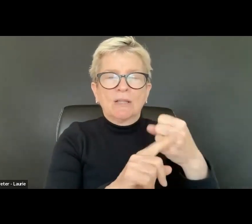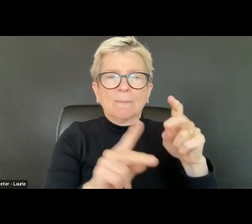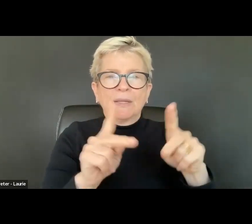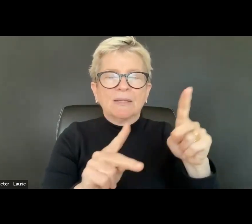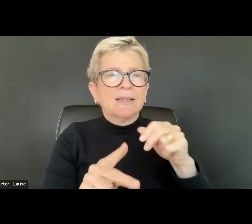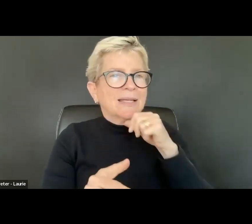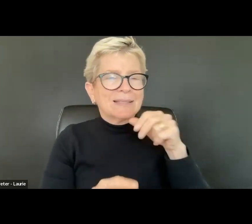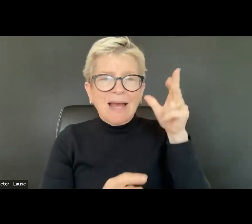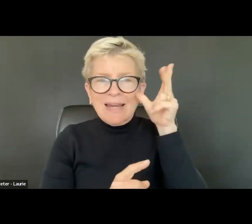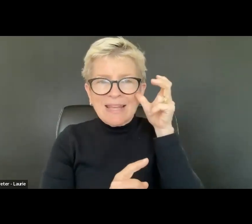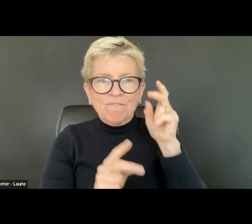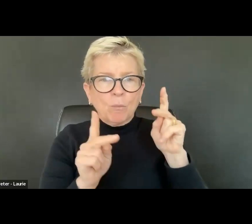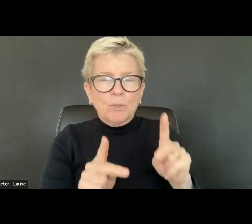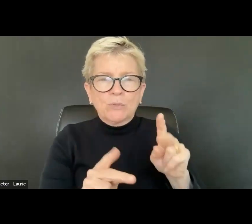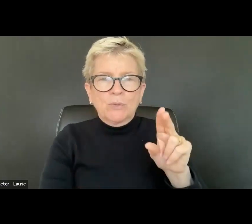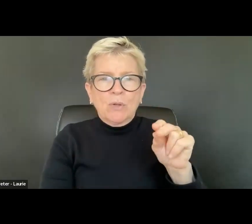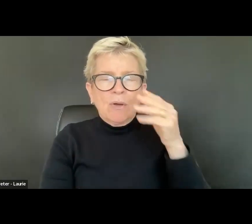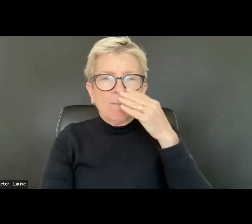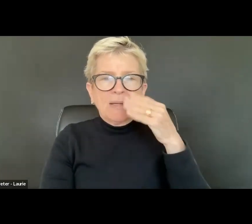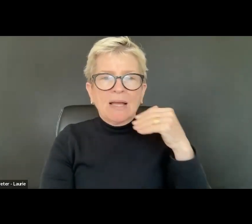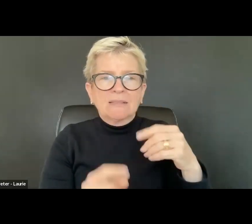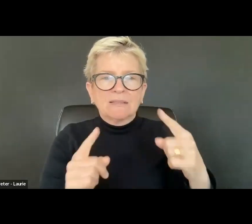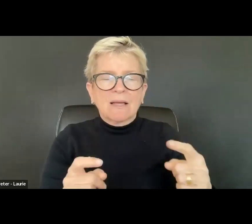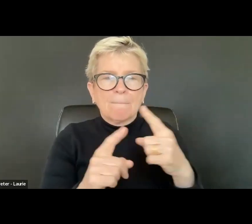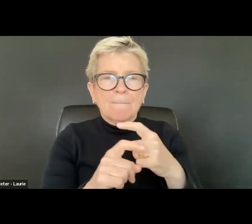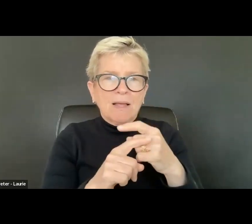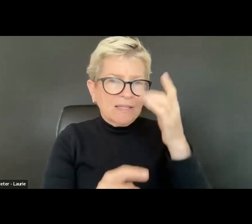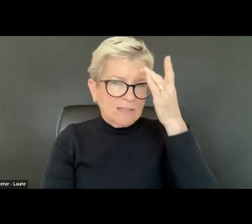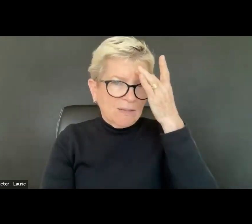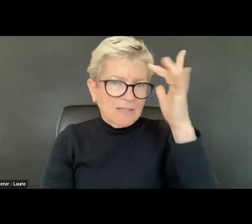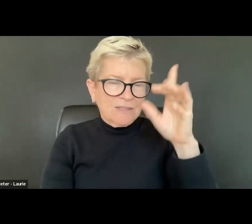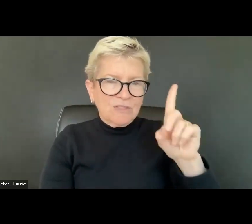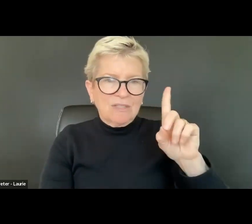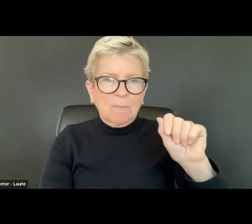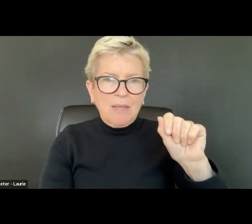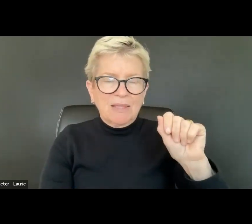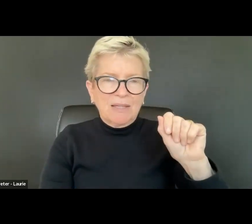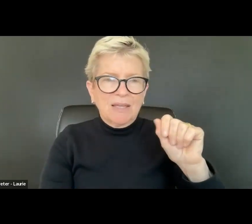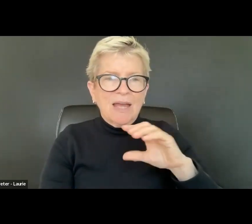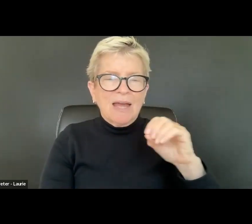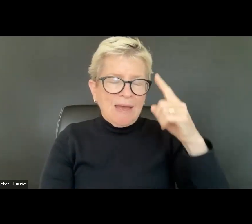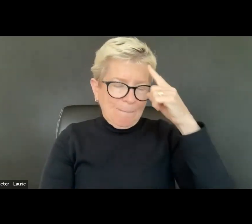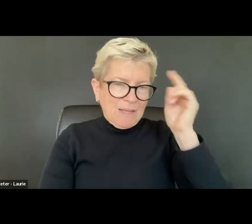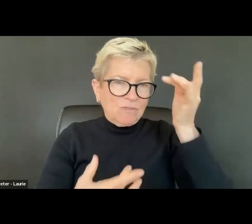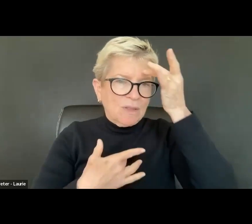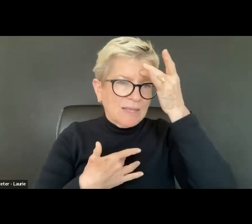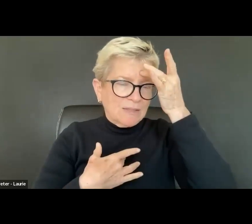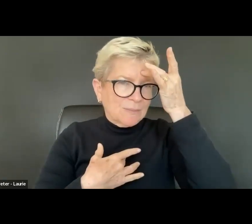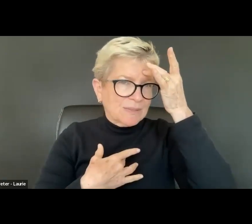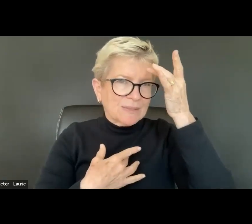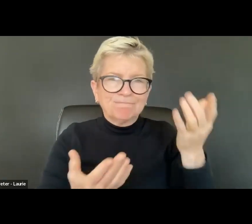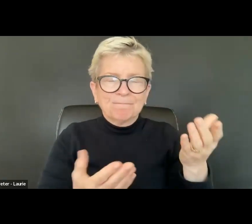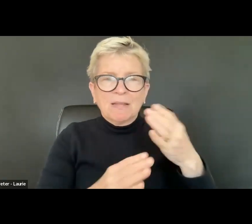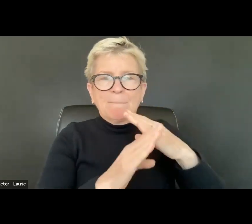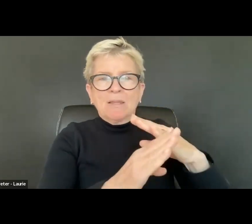evil person. It is because his complex intellectual disability and mental illness prevents him from